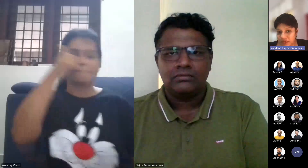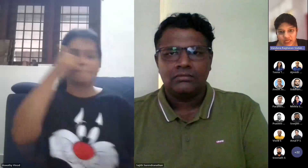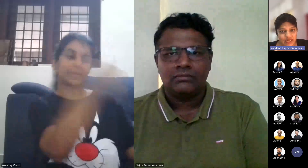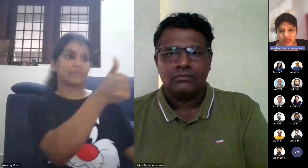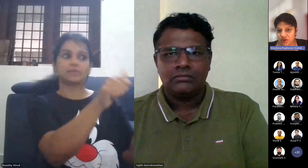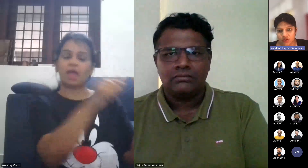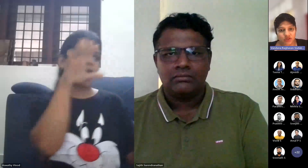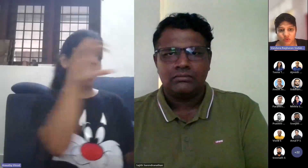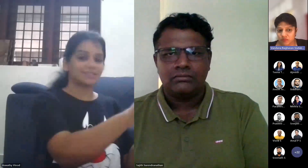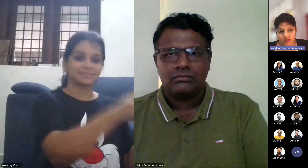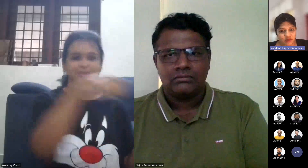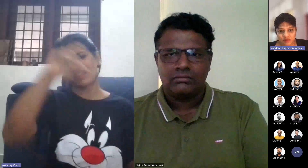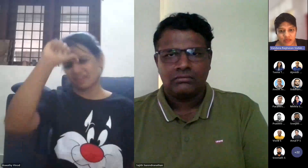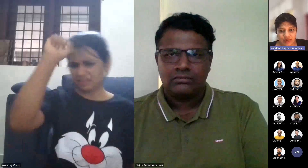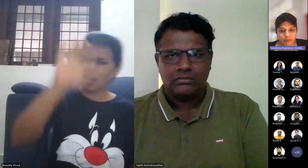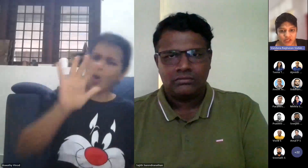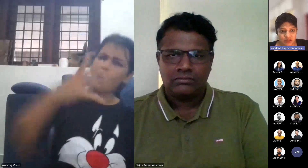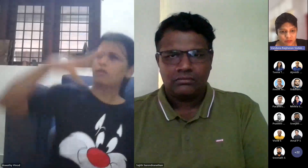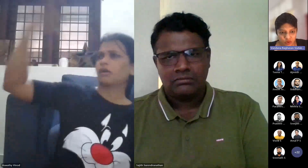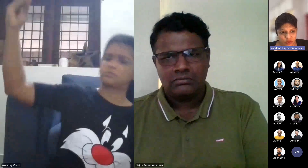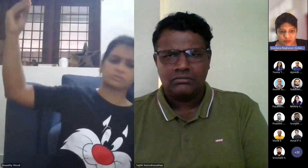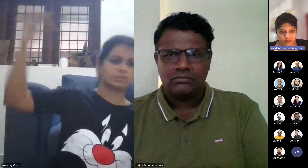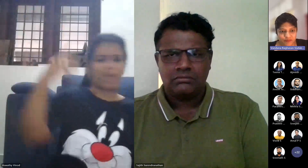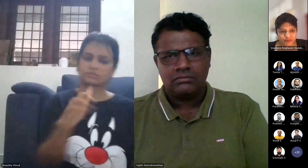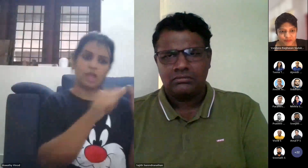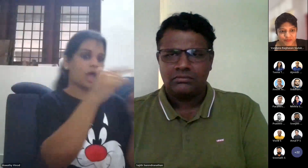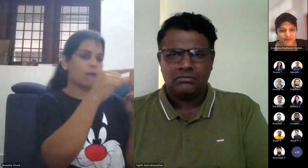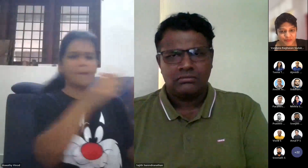Could be in India or, any application abroad.